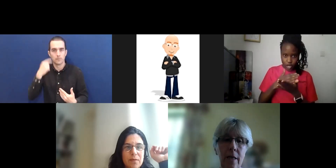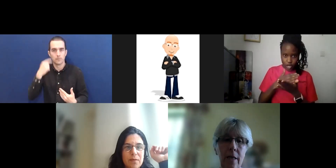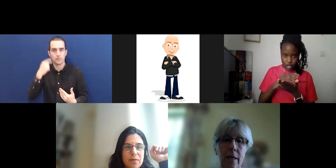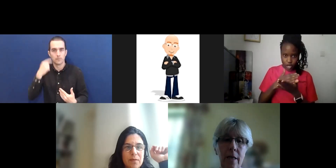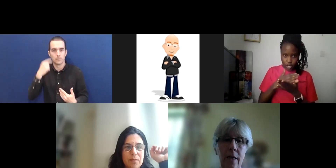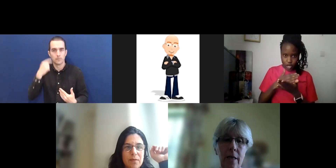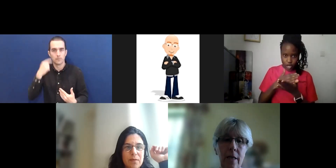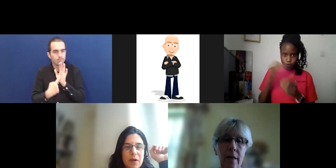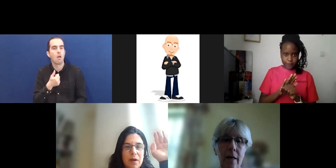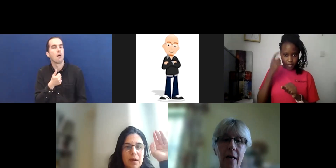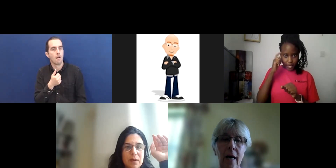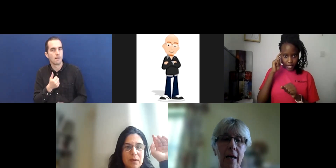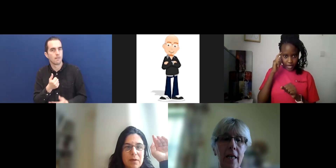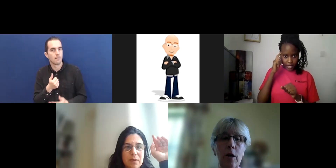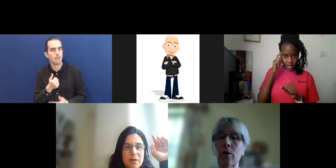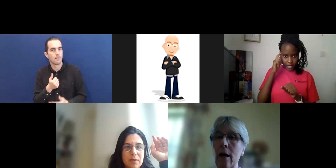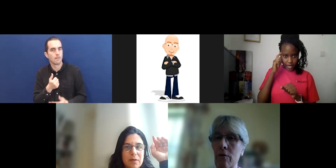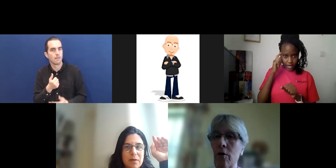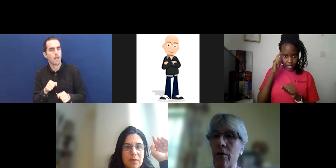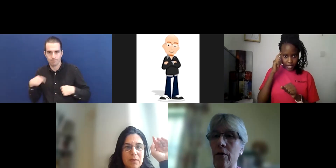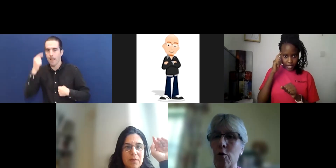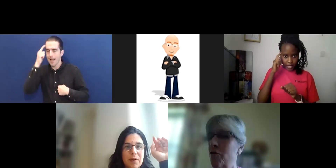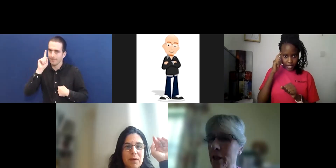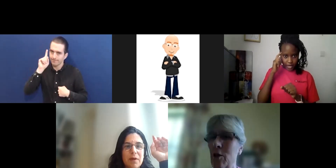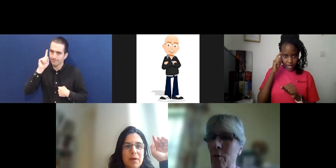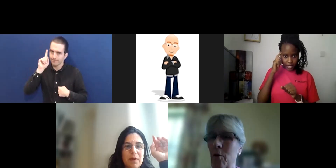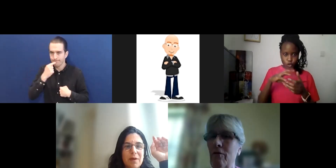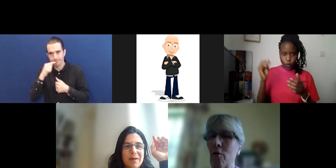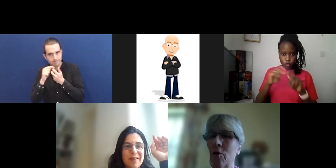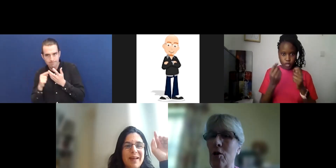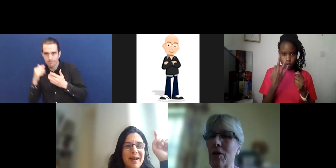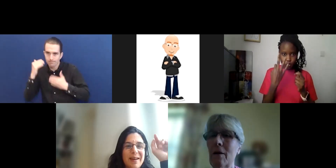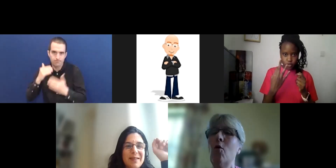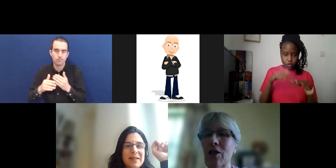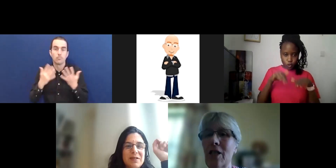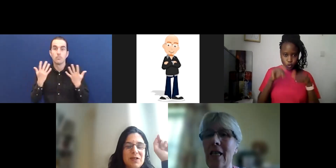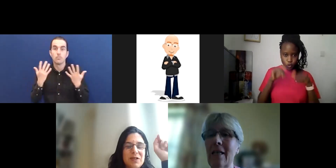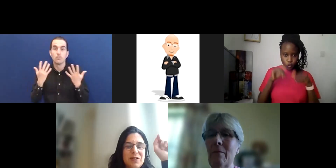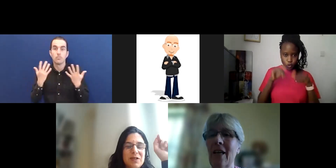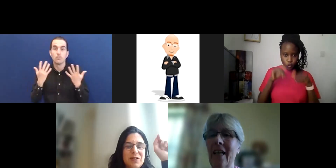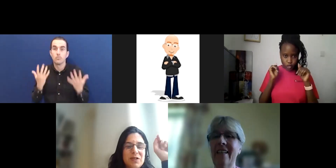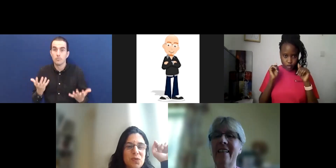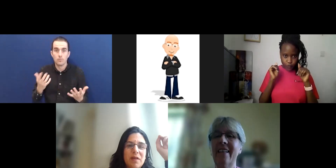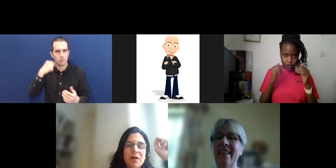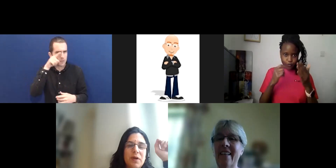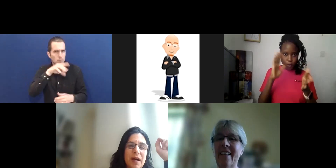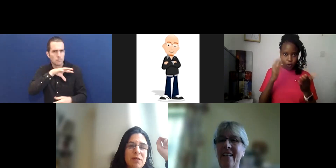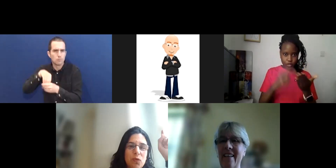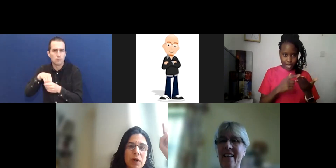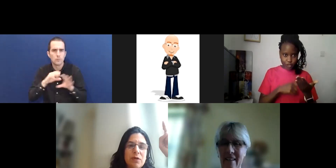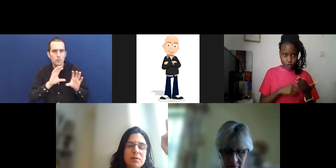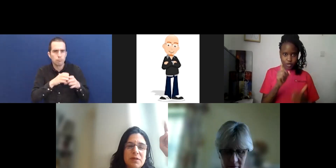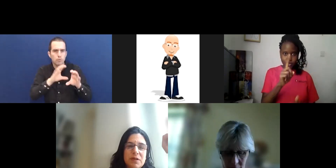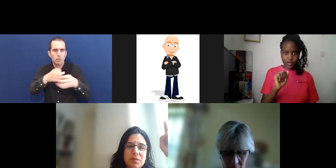And I think you were down for breakout, so I'm looking forward to some more discussions. Zainab, you wanted to say something. We have